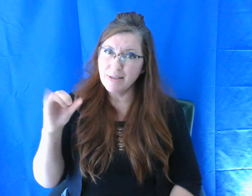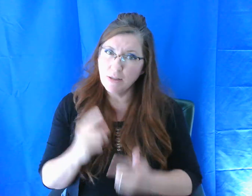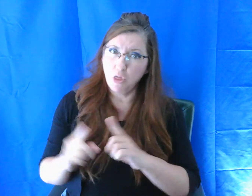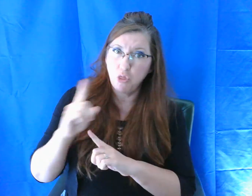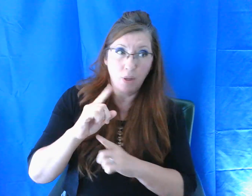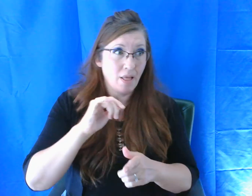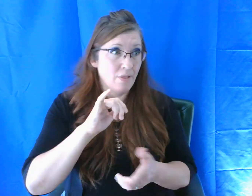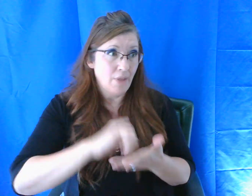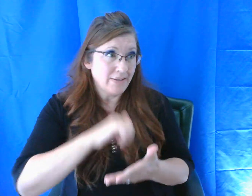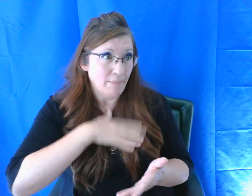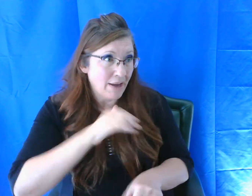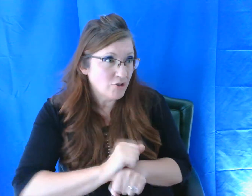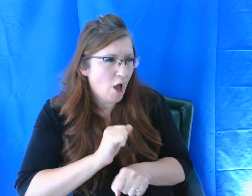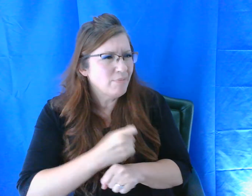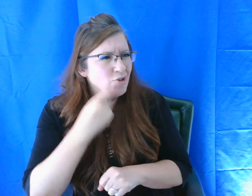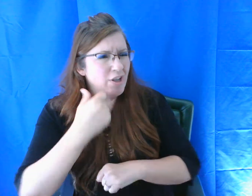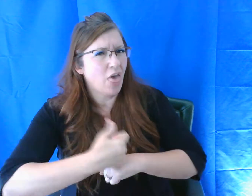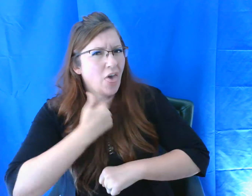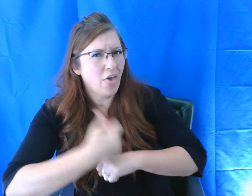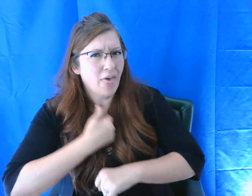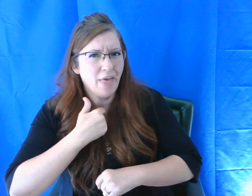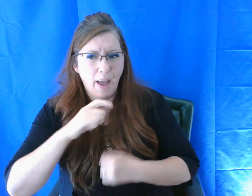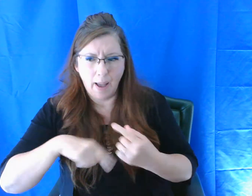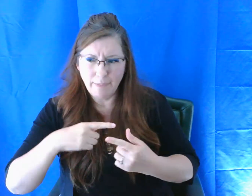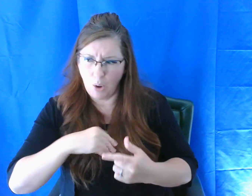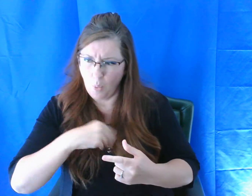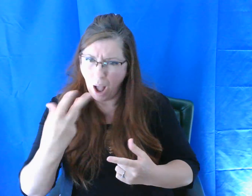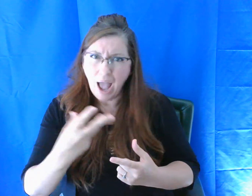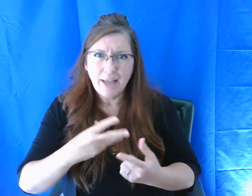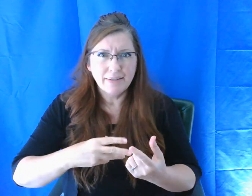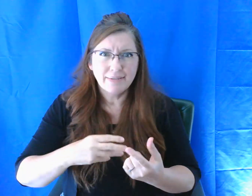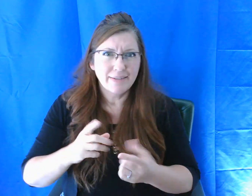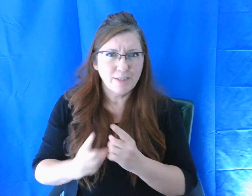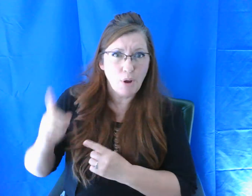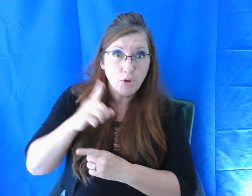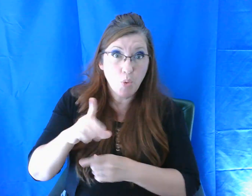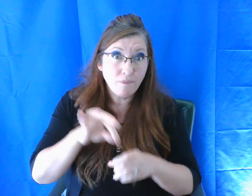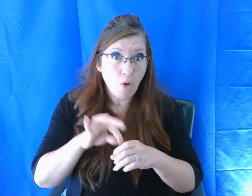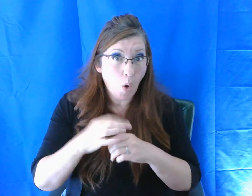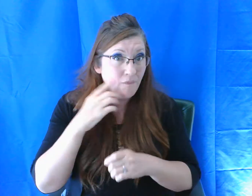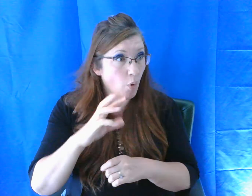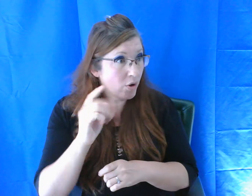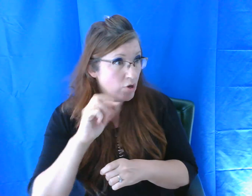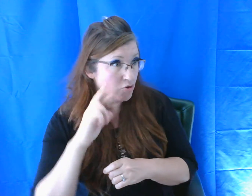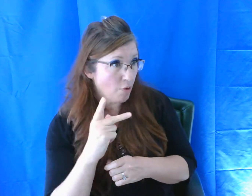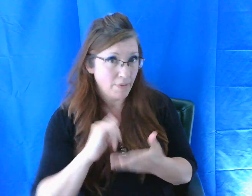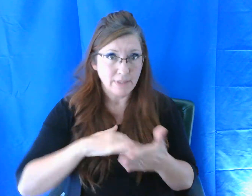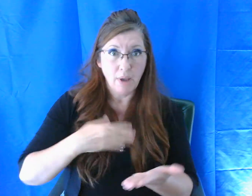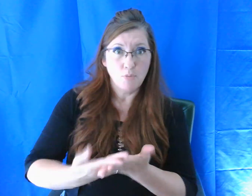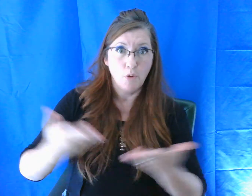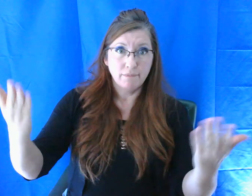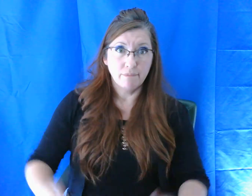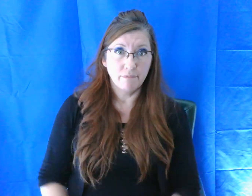that. You just accused me of being a white supremacist. You should be able to back that up. Are you voting for Donald Trump? I sure am. That's my proof. It speaks for